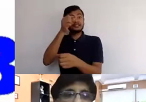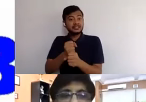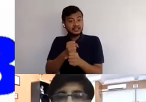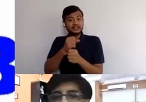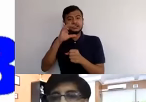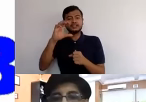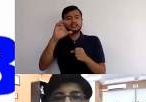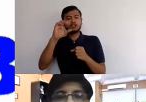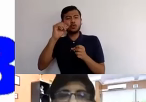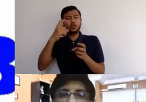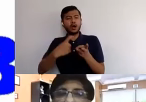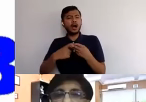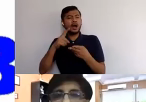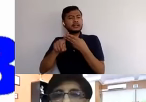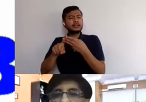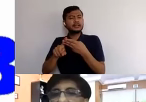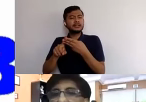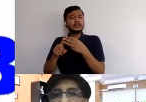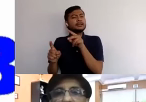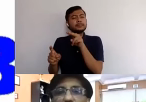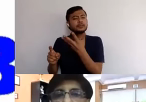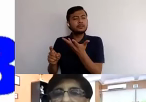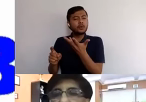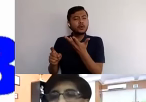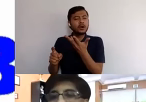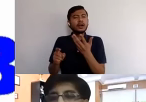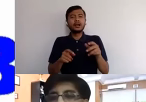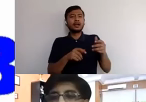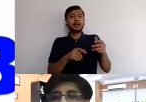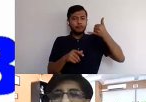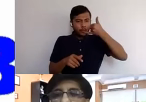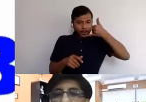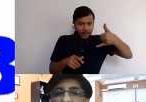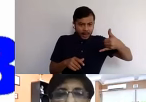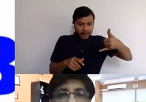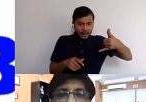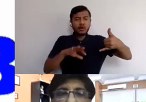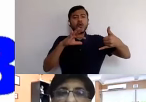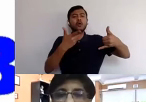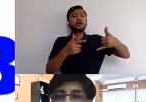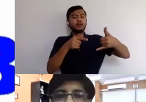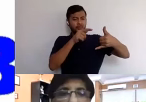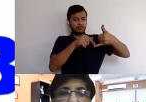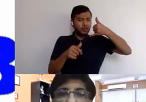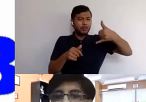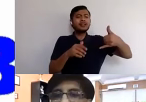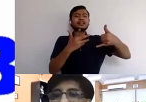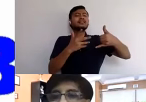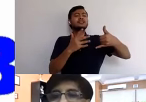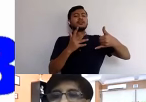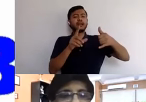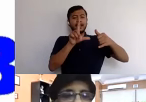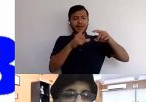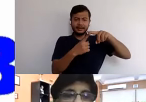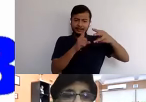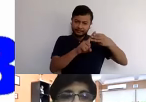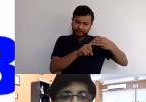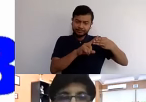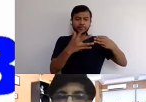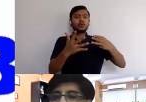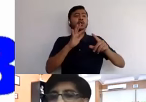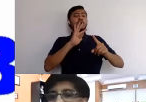interface towards the core for the access networks, whether it is an LTE or whether it is Wi-Fi 6 and whether it is a